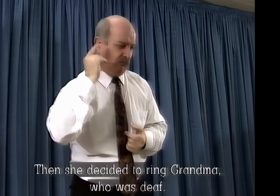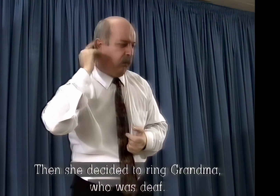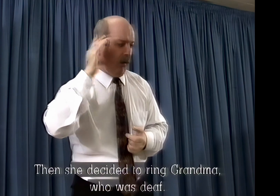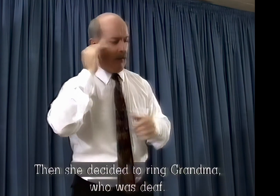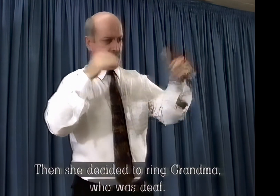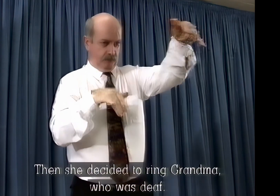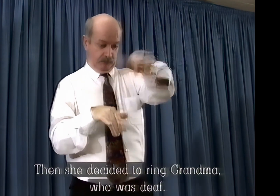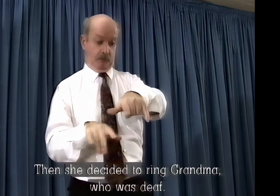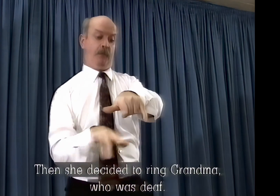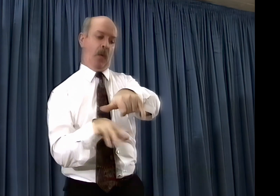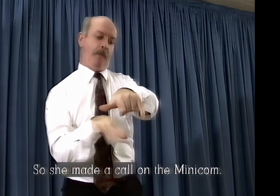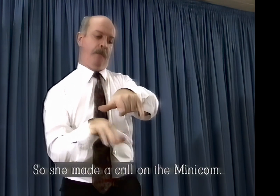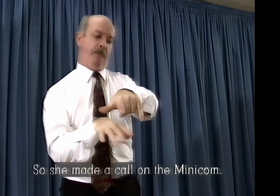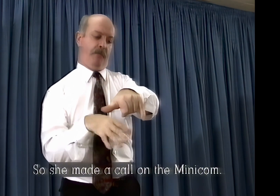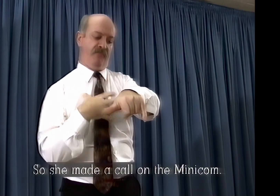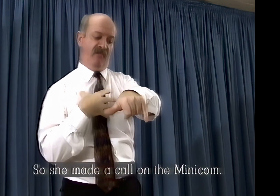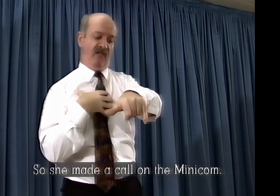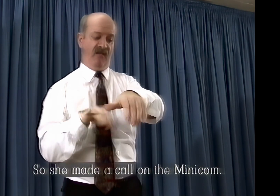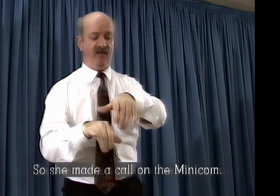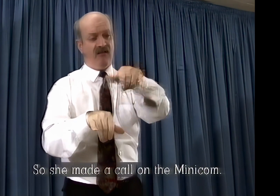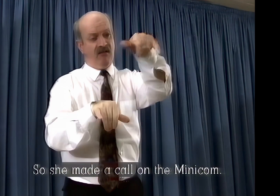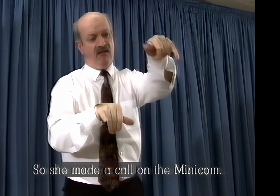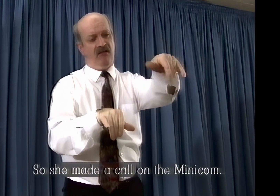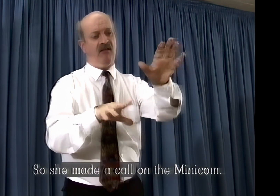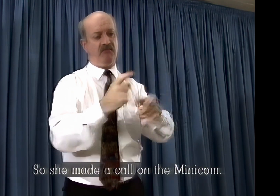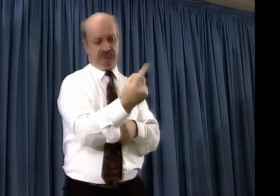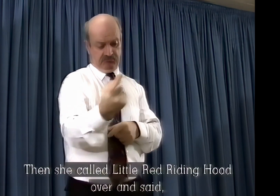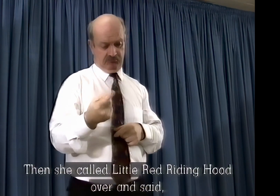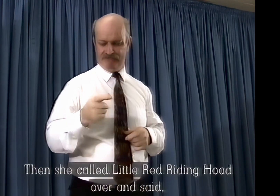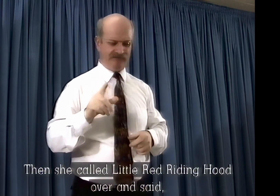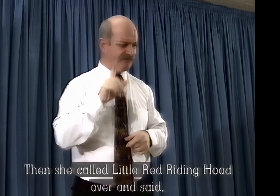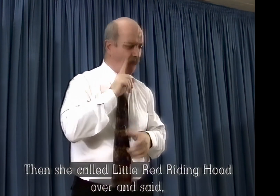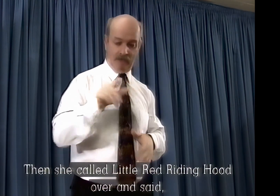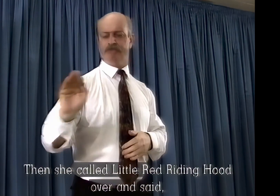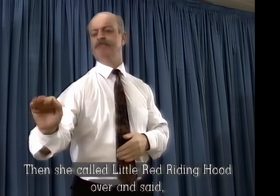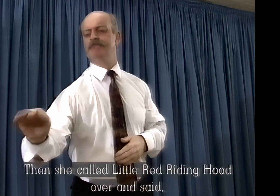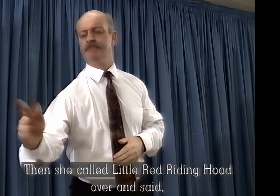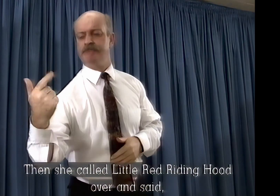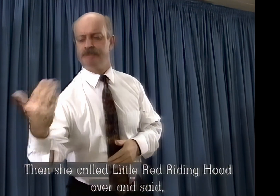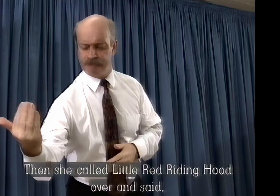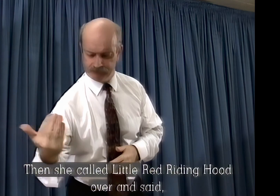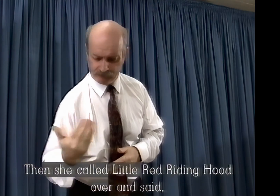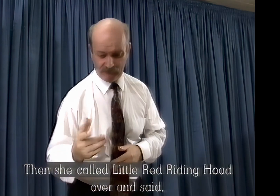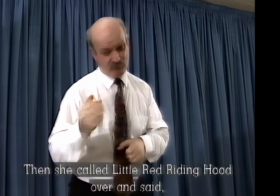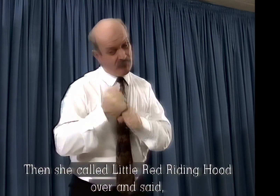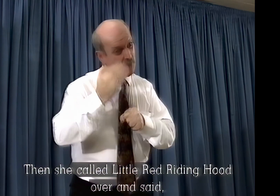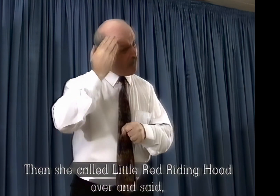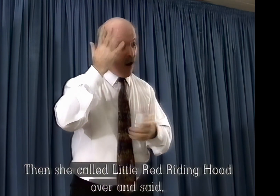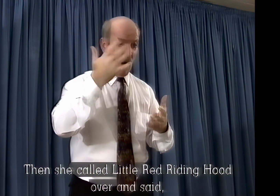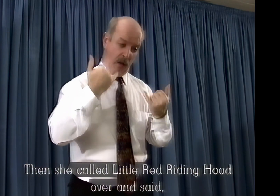Now she decided she had to ring Grandma, who was deaf, so she went and made a call on the minicom. Then she called a little girl over and said, "Little Red